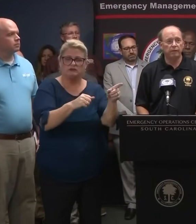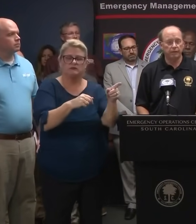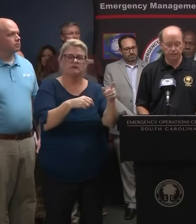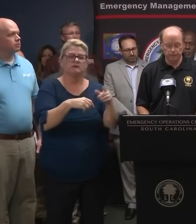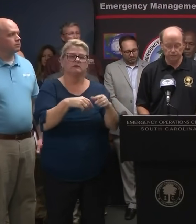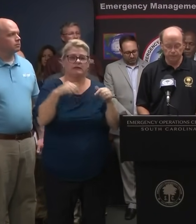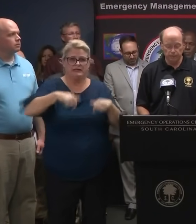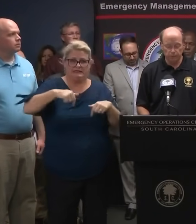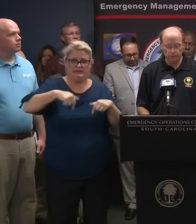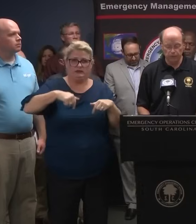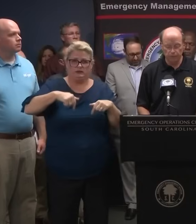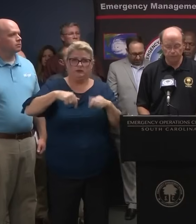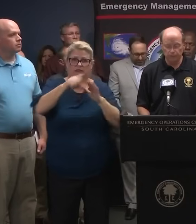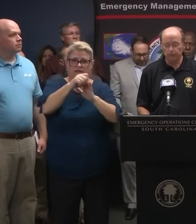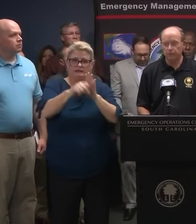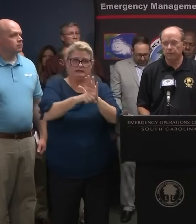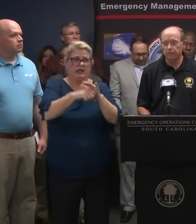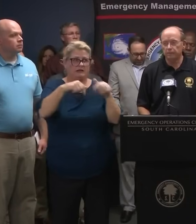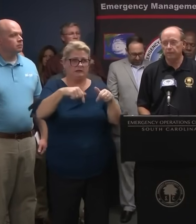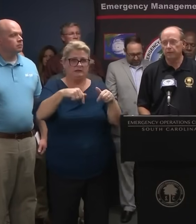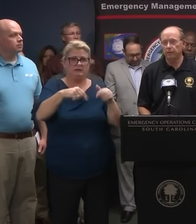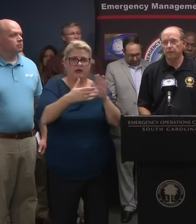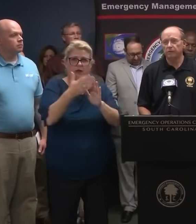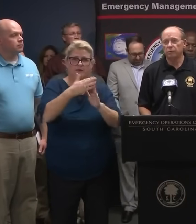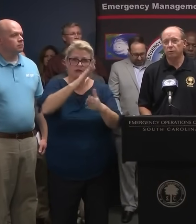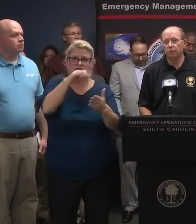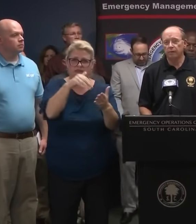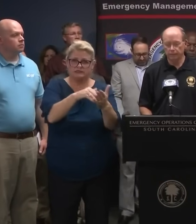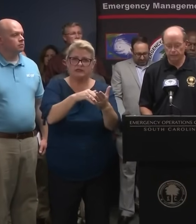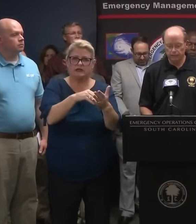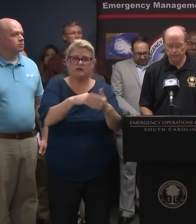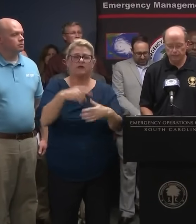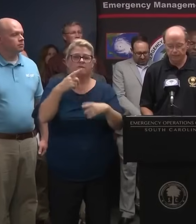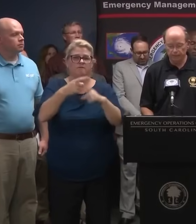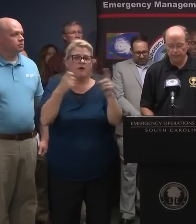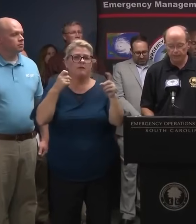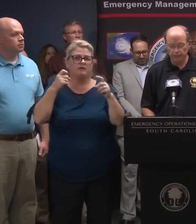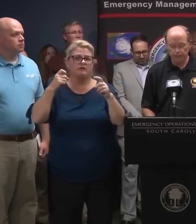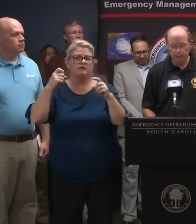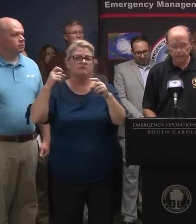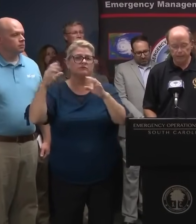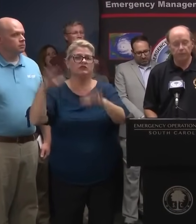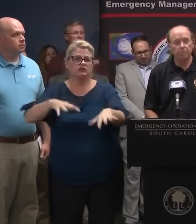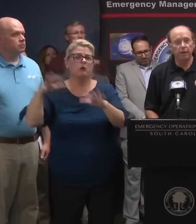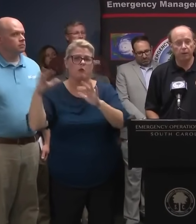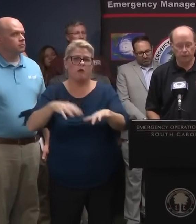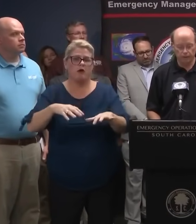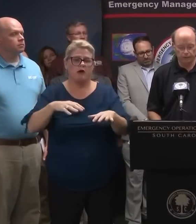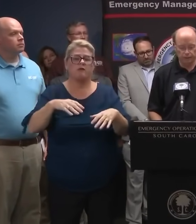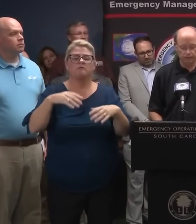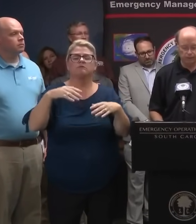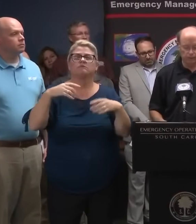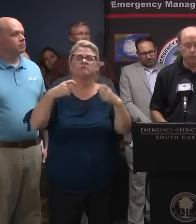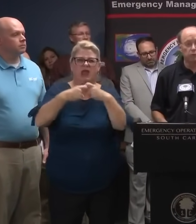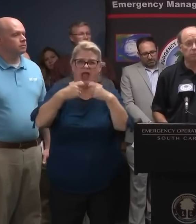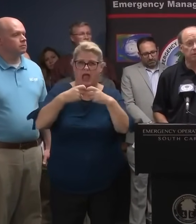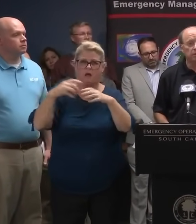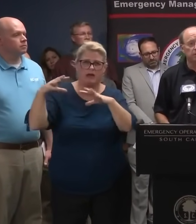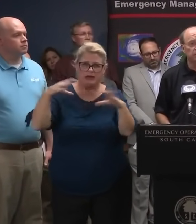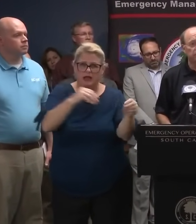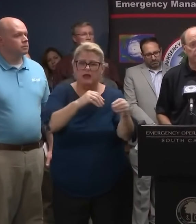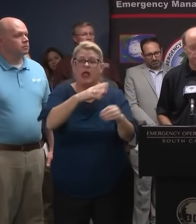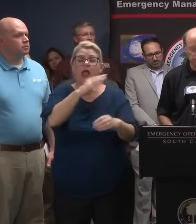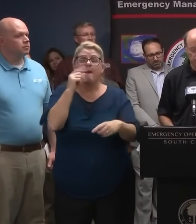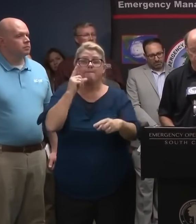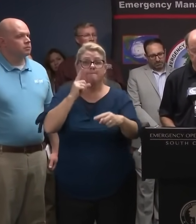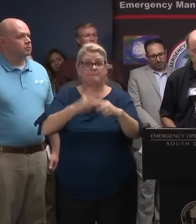reported here at the State Emergency Operations Center, storm-related fatalities, heavy power outages, and vulnerability